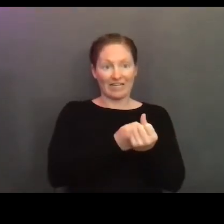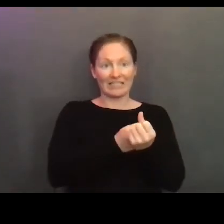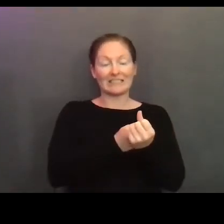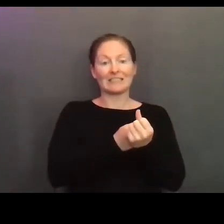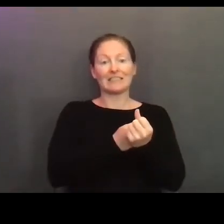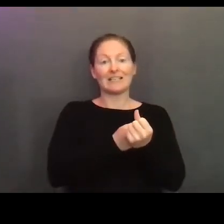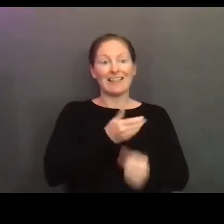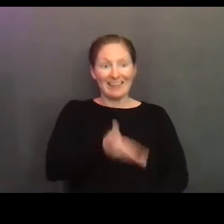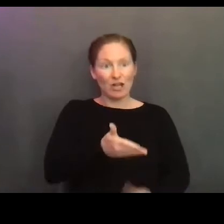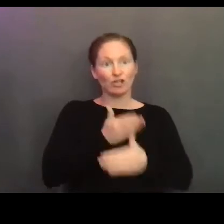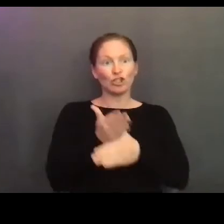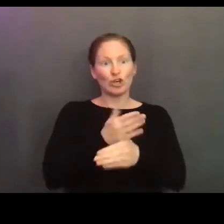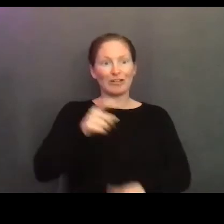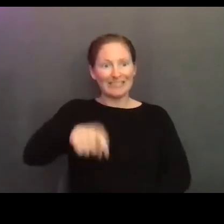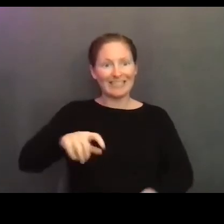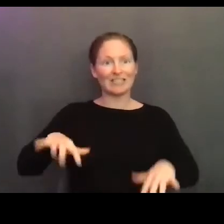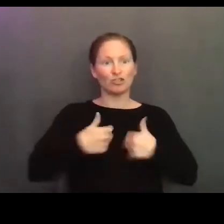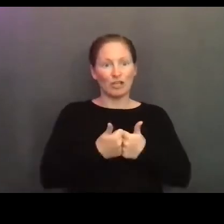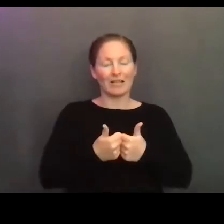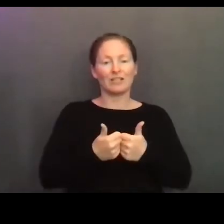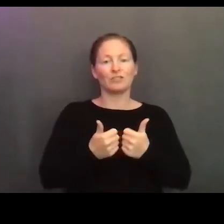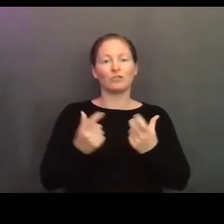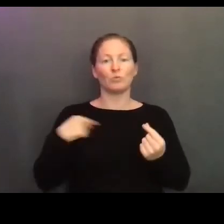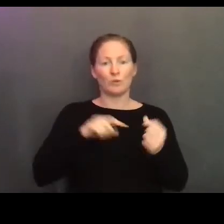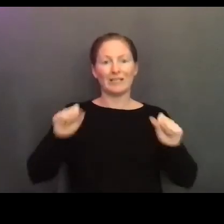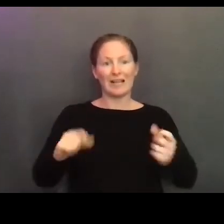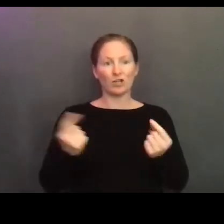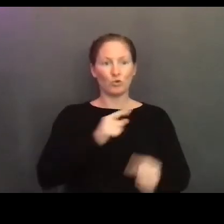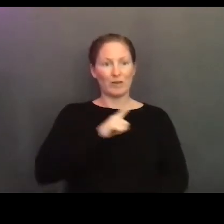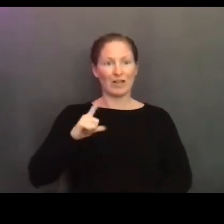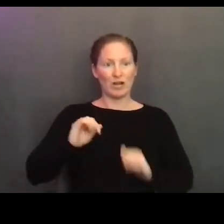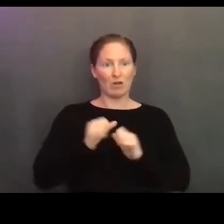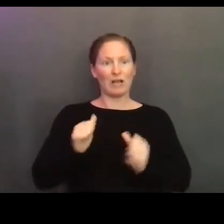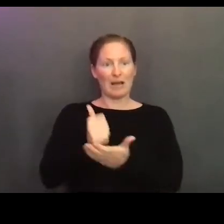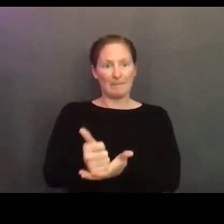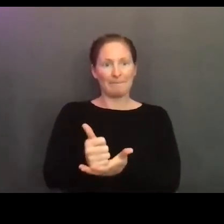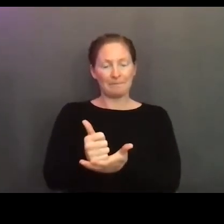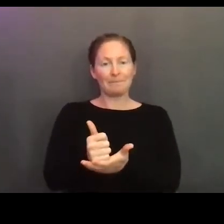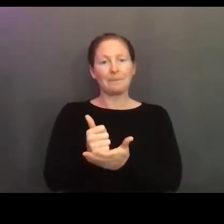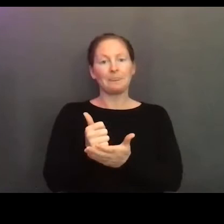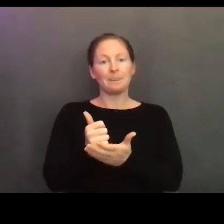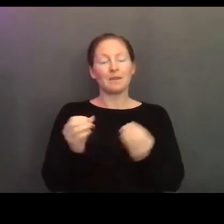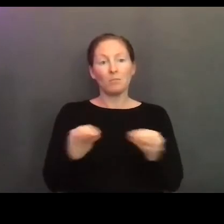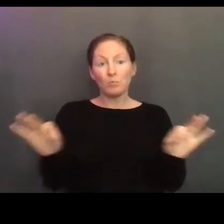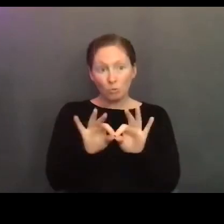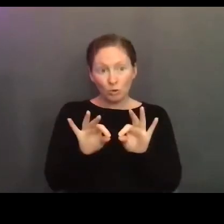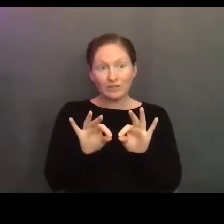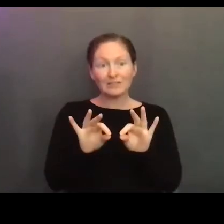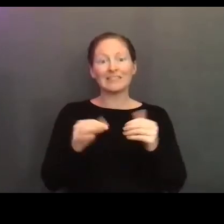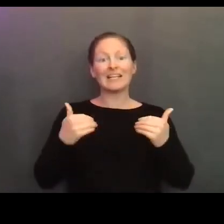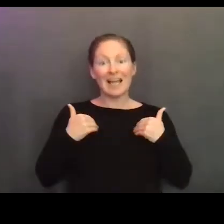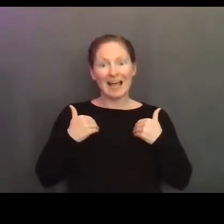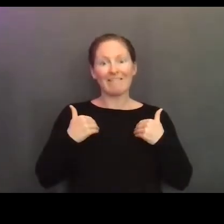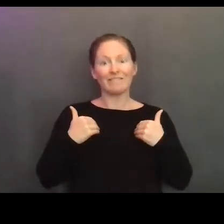sharing the needs and the challenges and what we can do as legislators to help. More importantly, to actually have